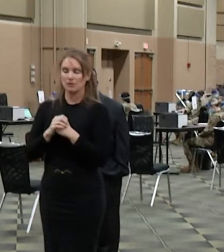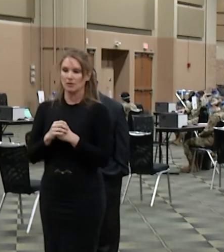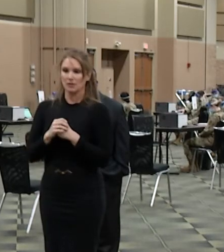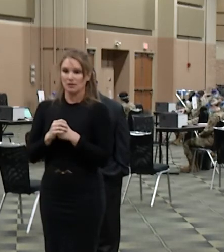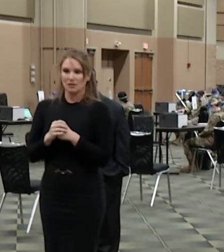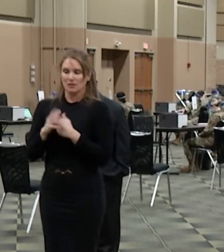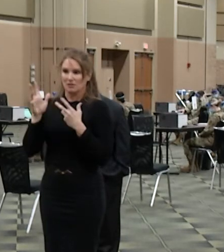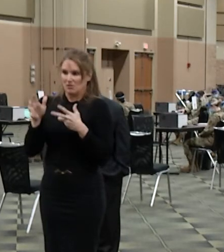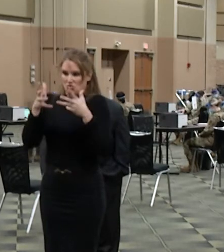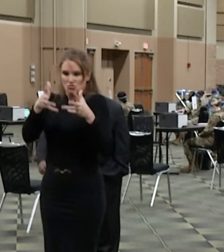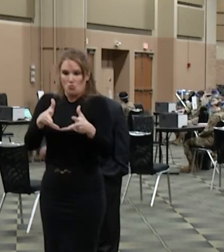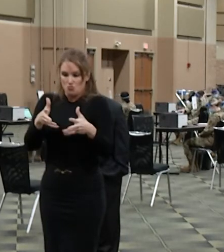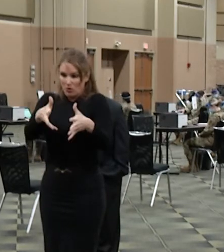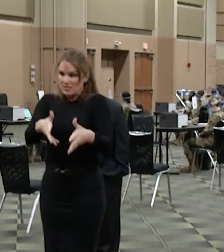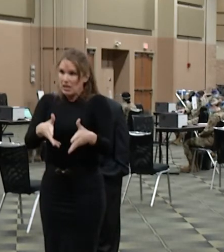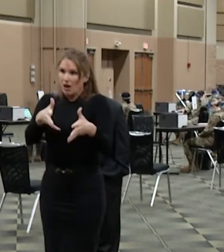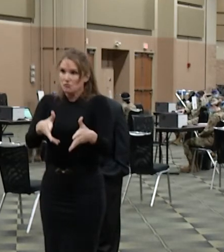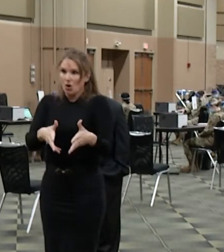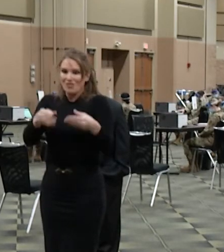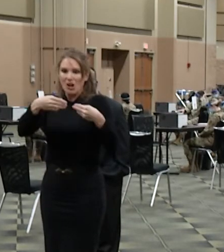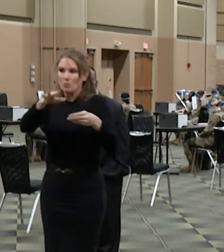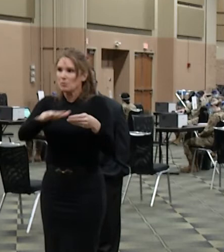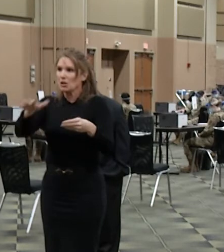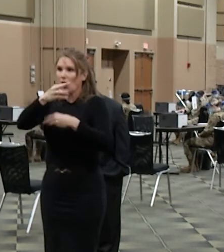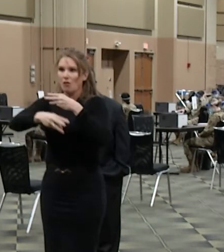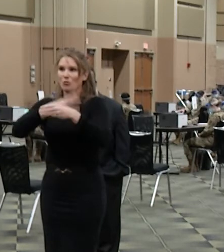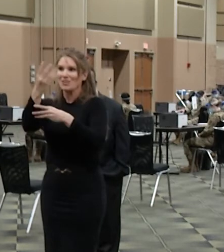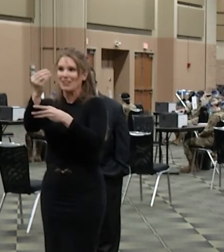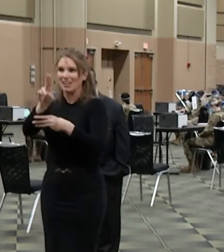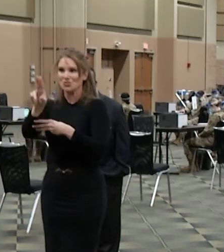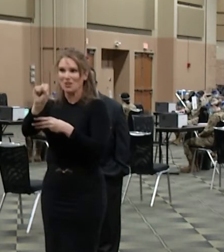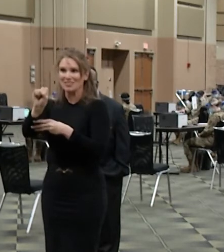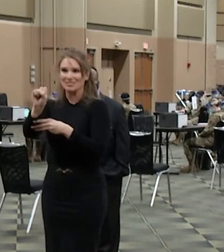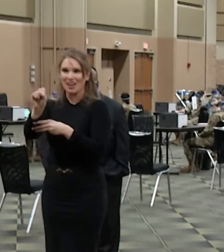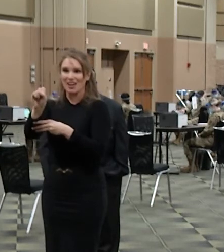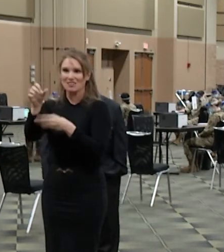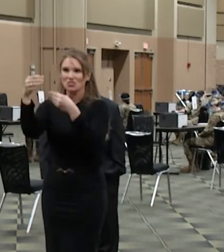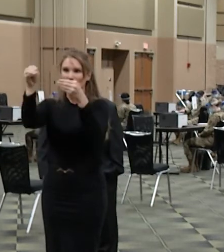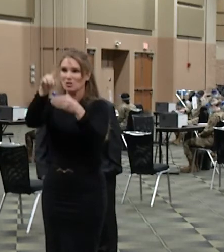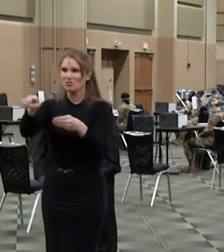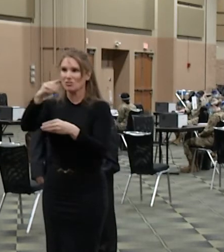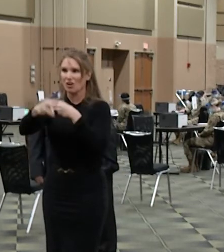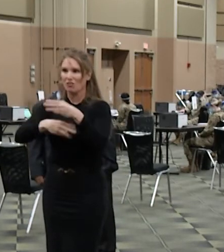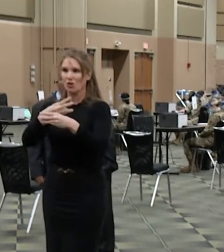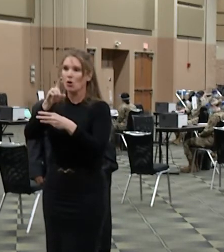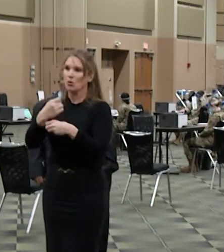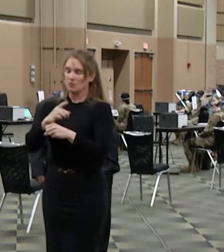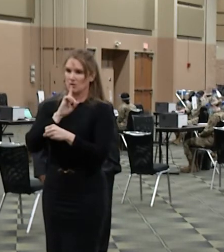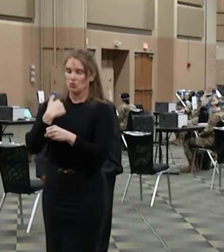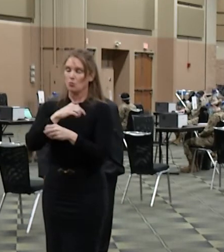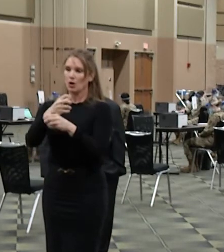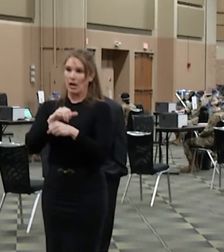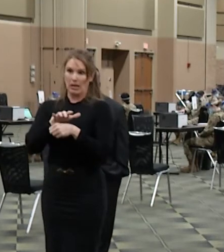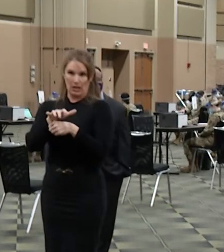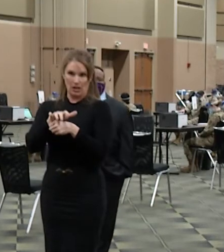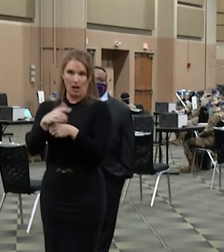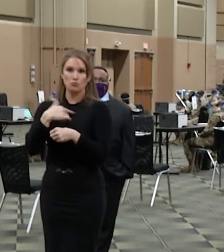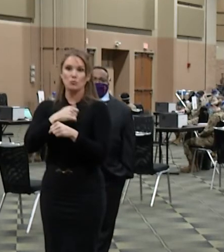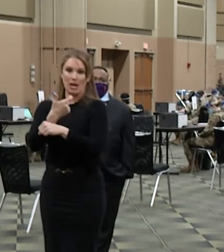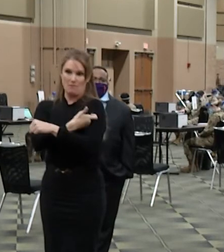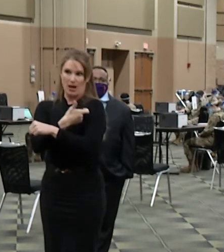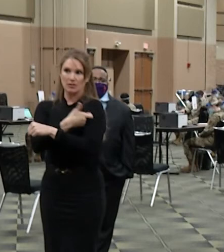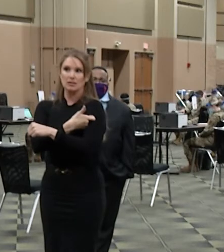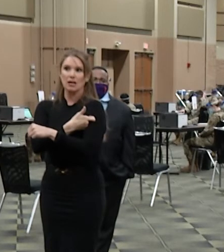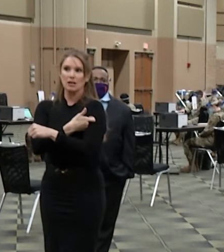The remainder being sold all over the world and outside the United States. We need to make sure that we're getting enough so that we can